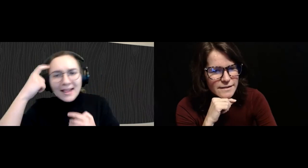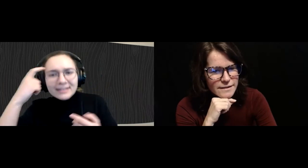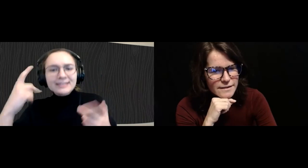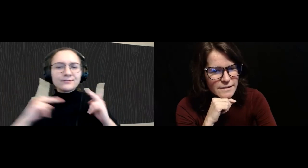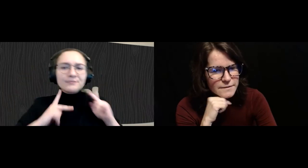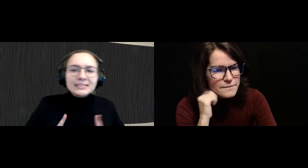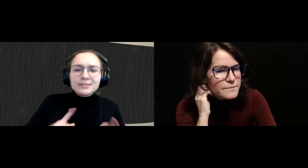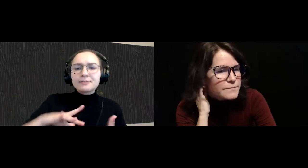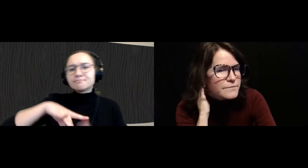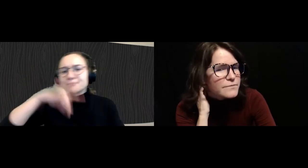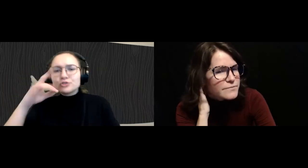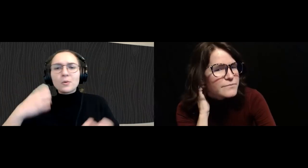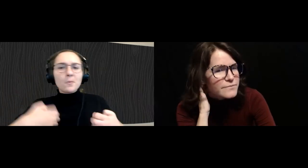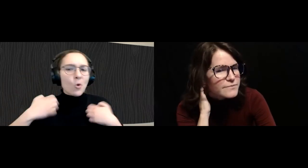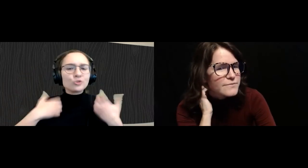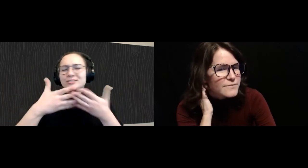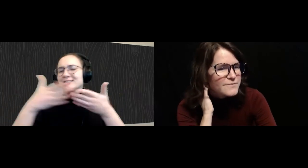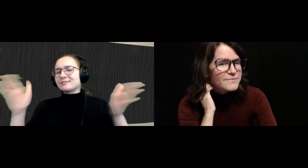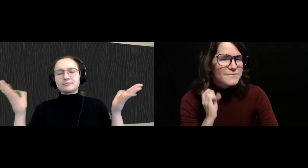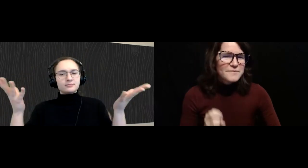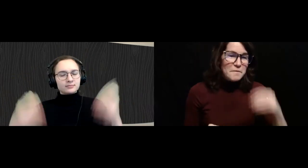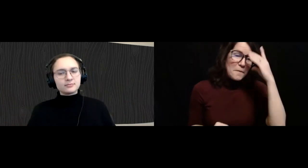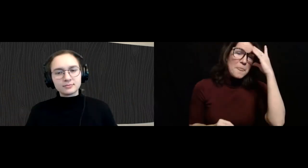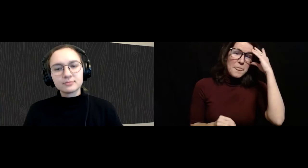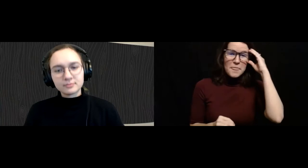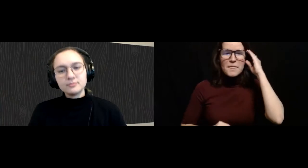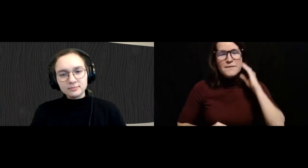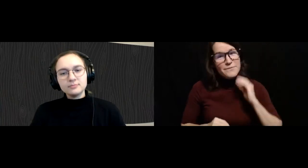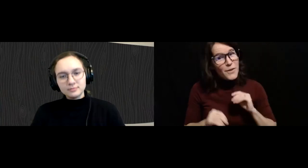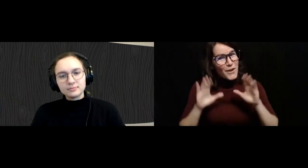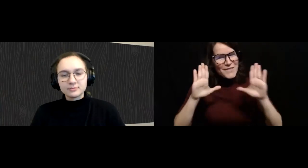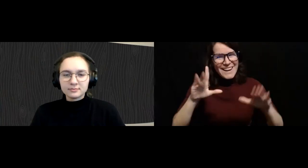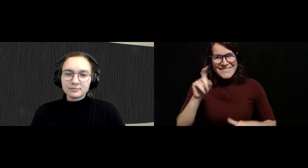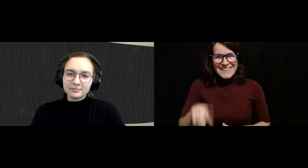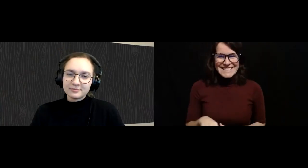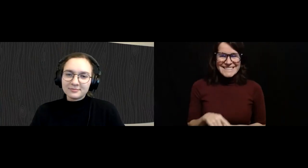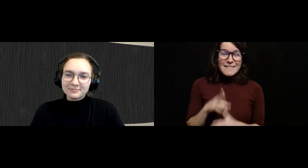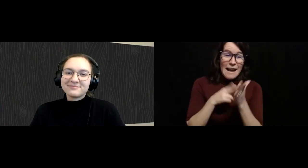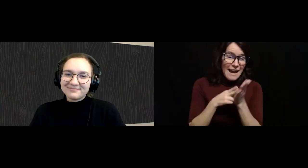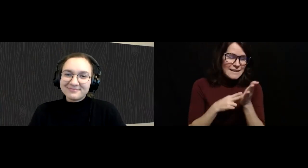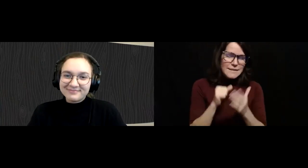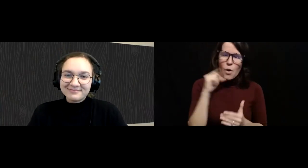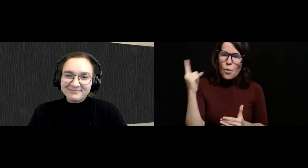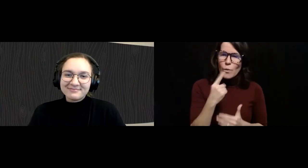sure that you keep that same mindset, your emotions, everything in check? That is a great question. And to